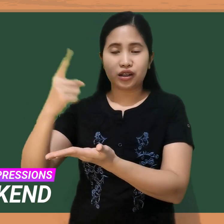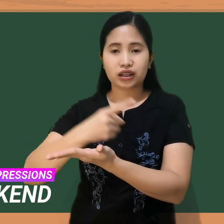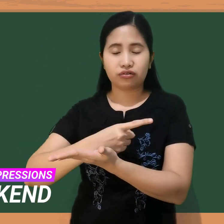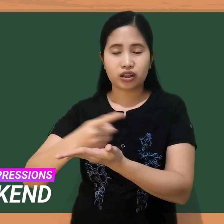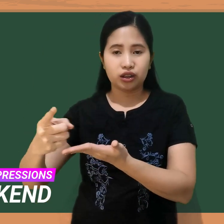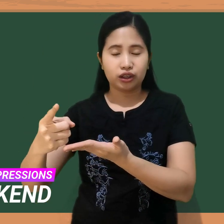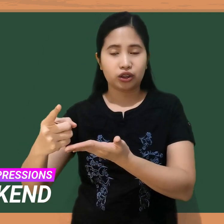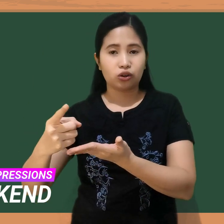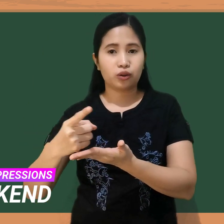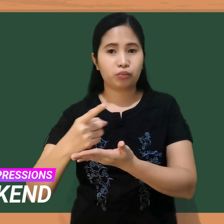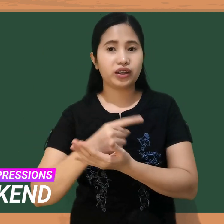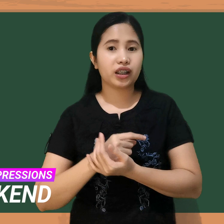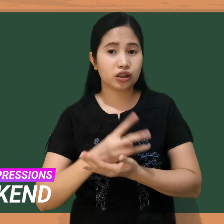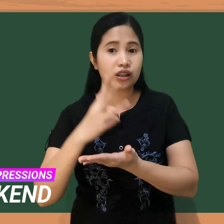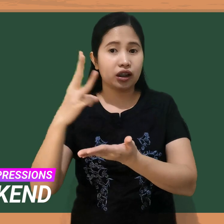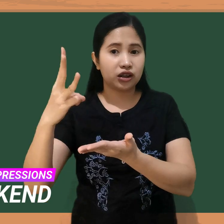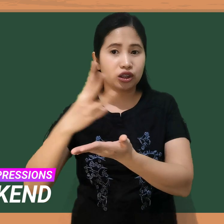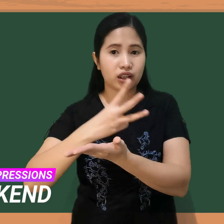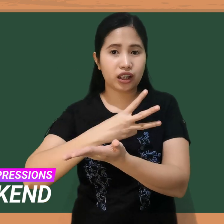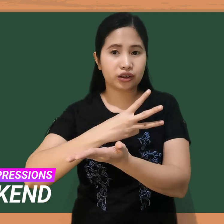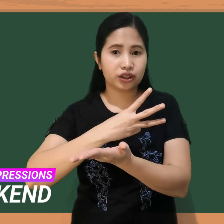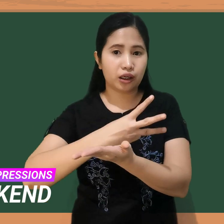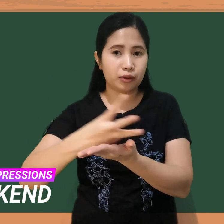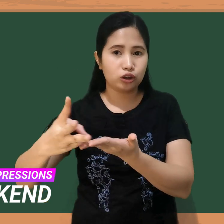Index finger. So, pwede rin initial letter W.